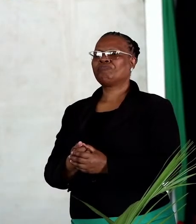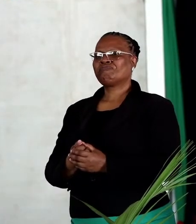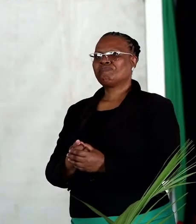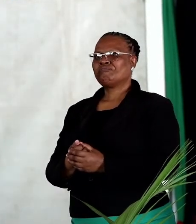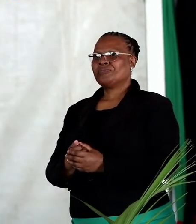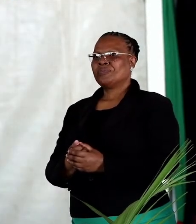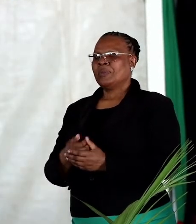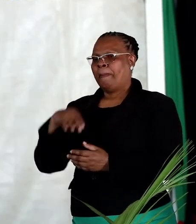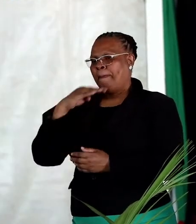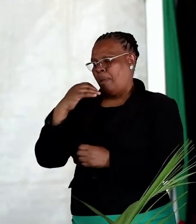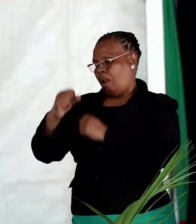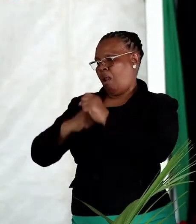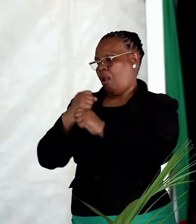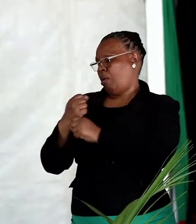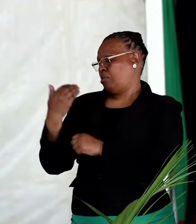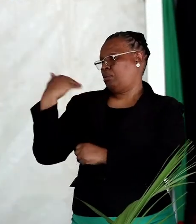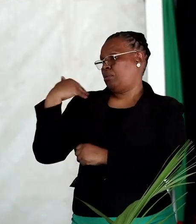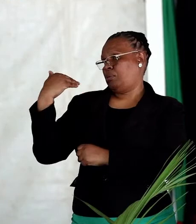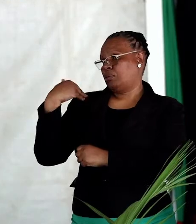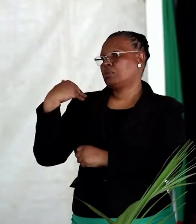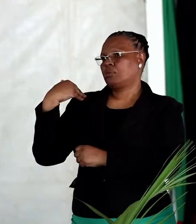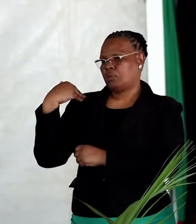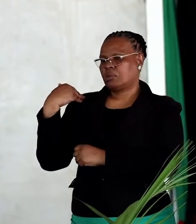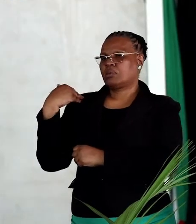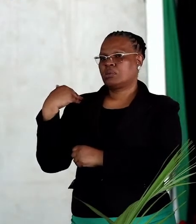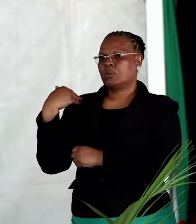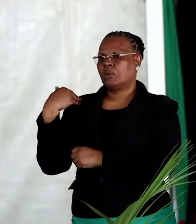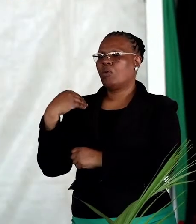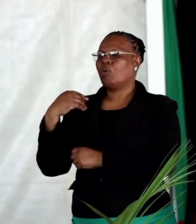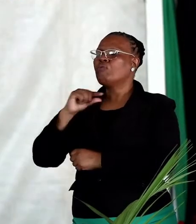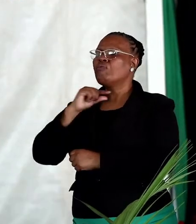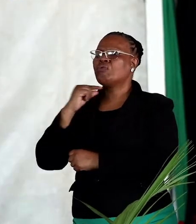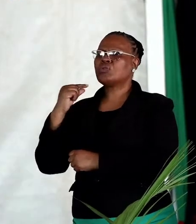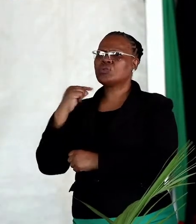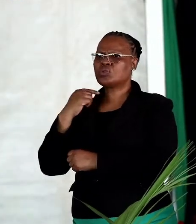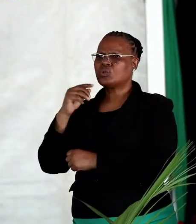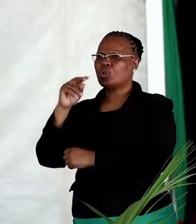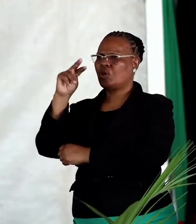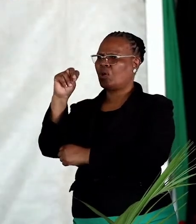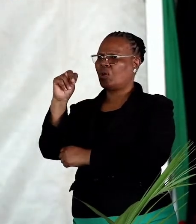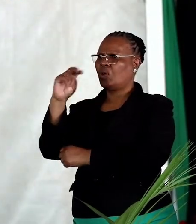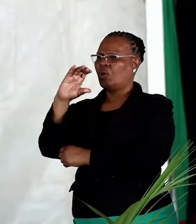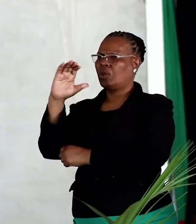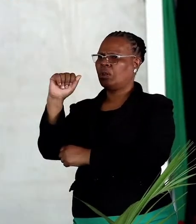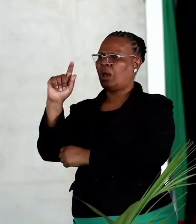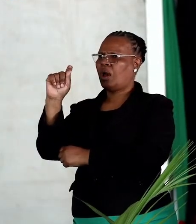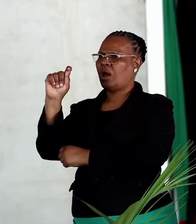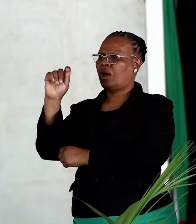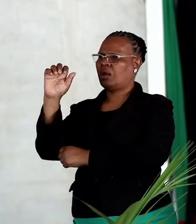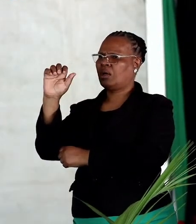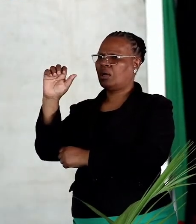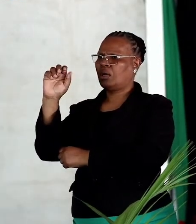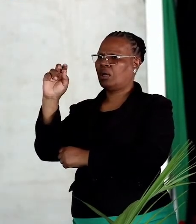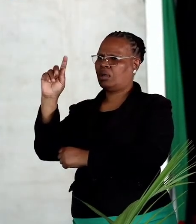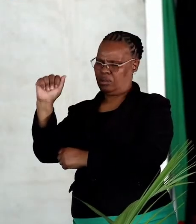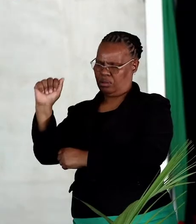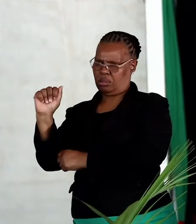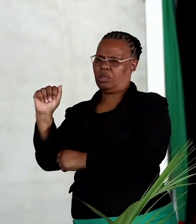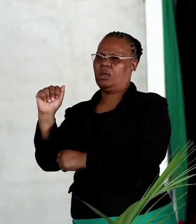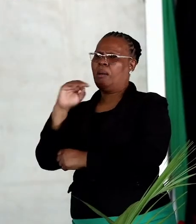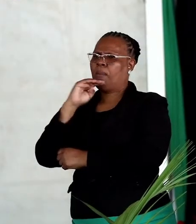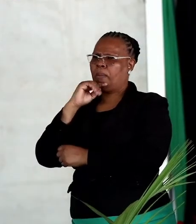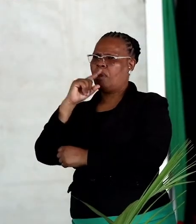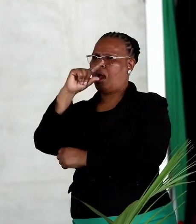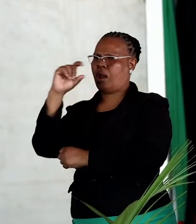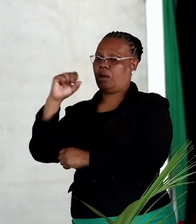commemoration, umfundisi uNcaca was turning 100. He was acknowledged because umfundisi uNcaca, if ubesiyile